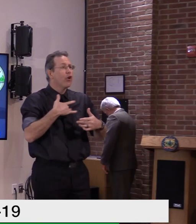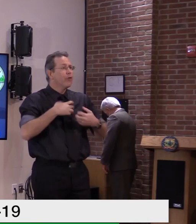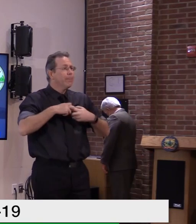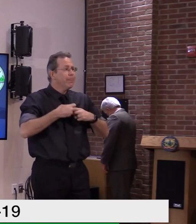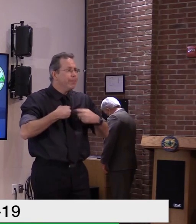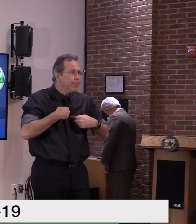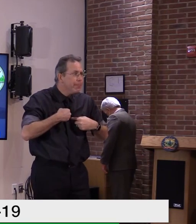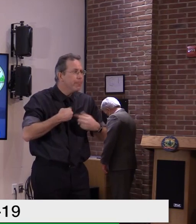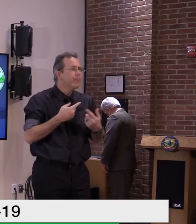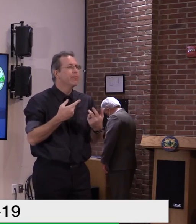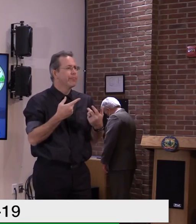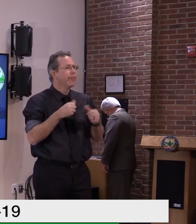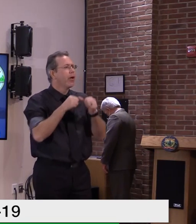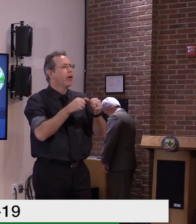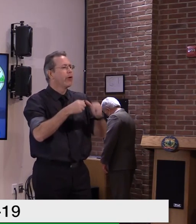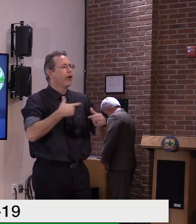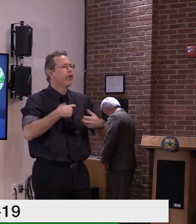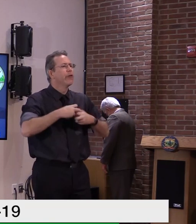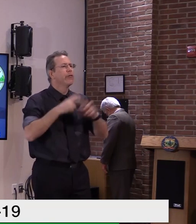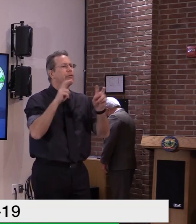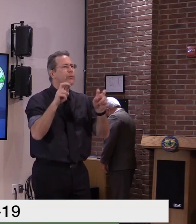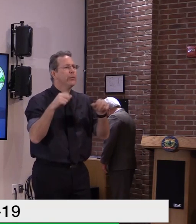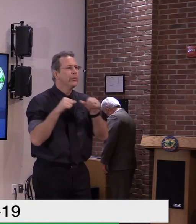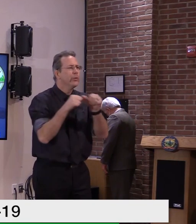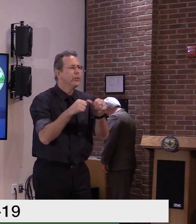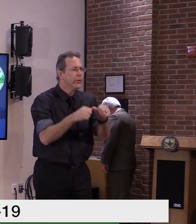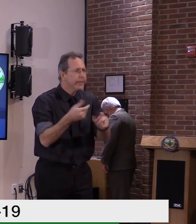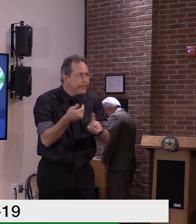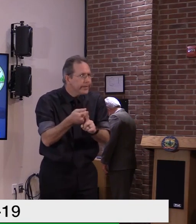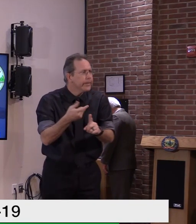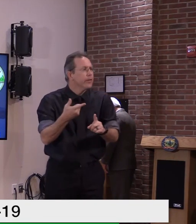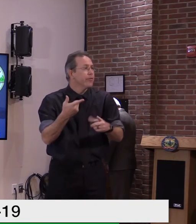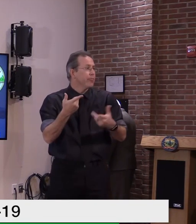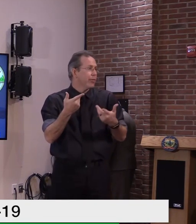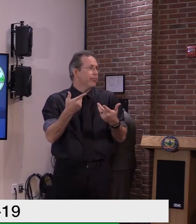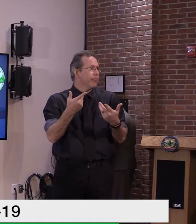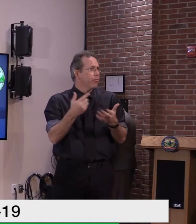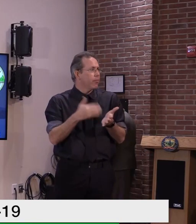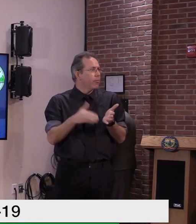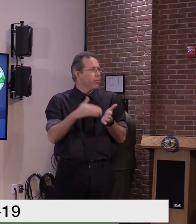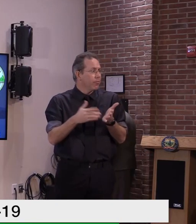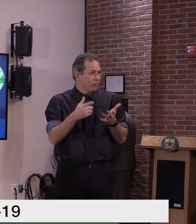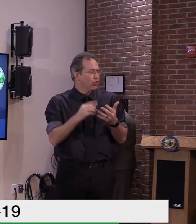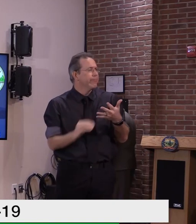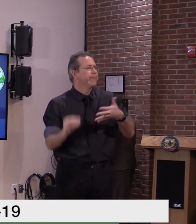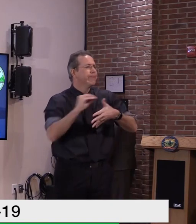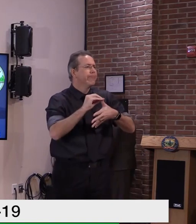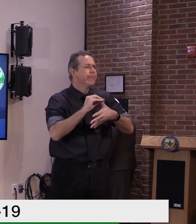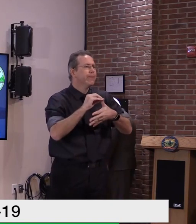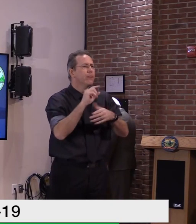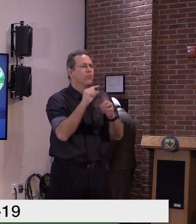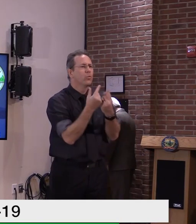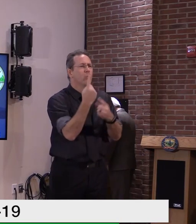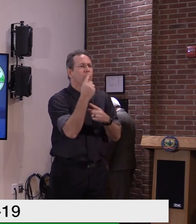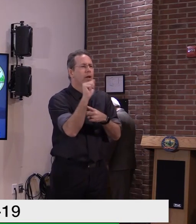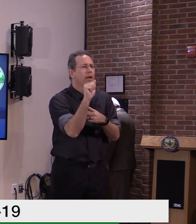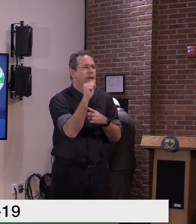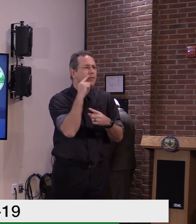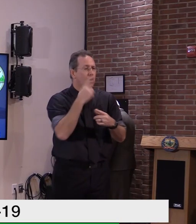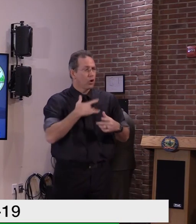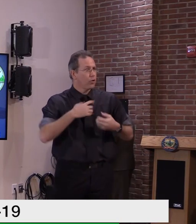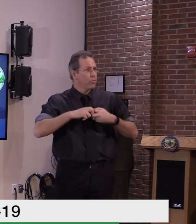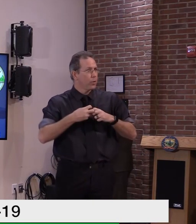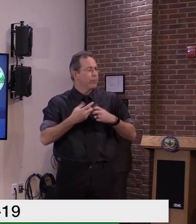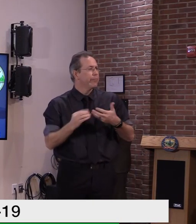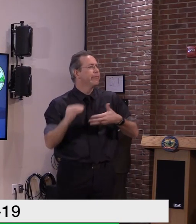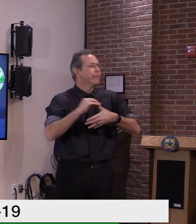be sufficient to move them into that priority group. There are others with Down syndrome who unfortunately have a heightened risk of